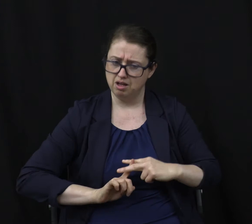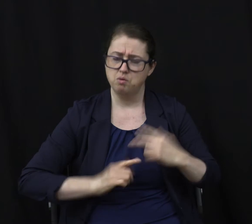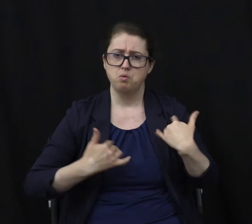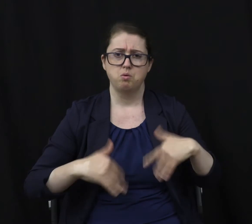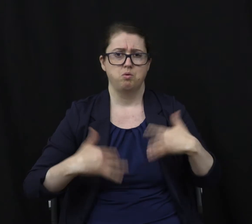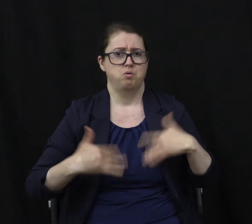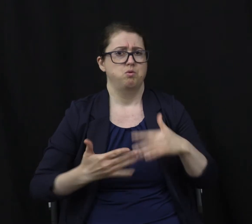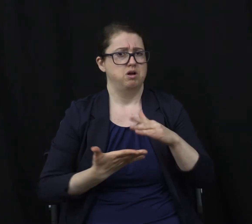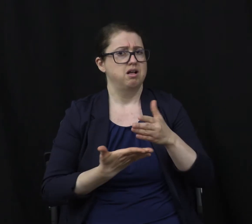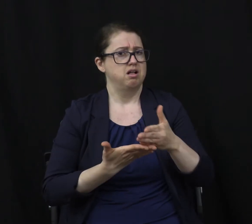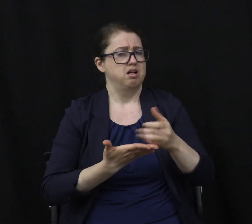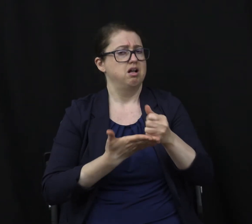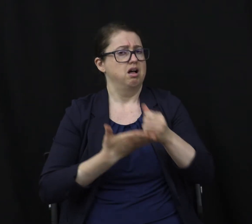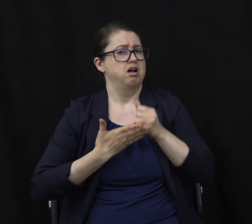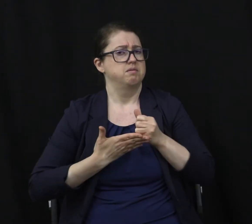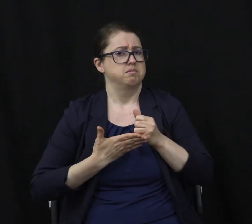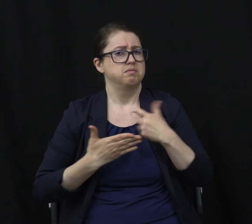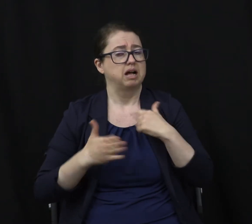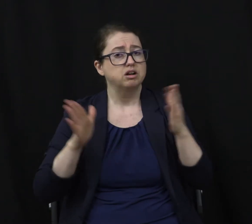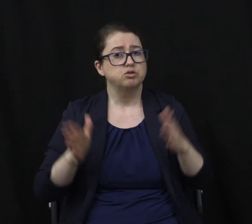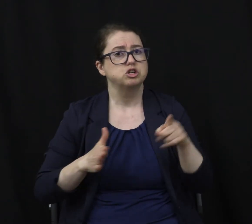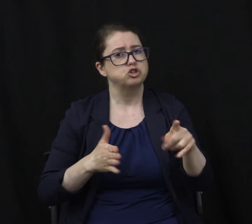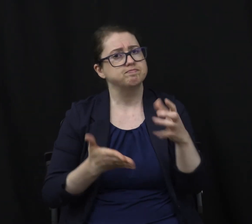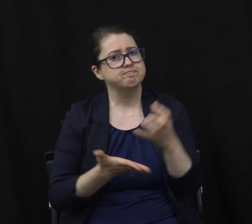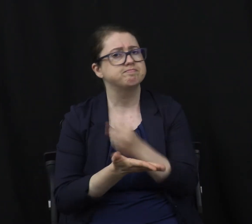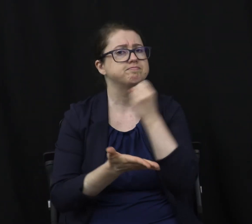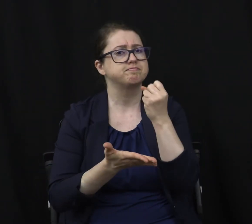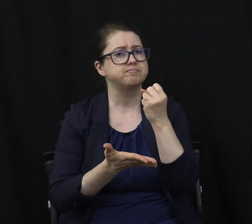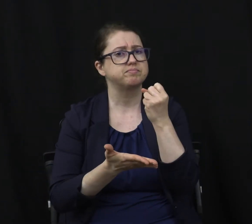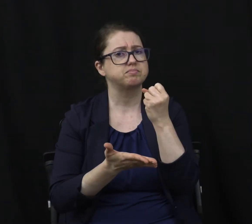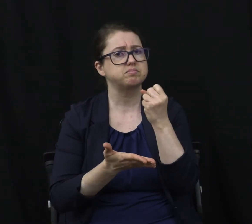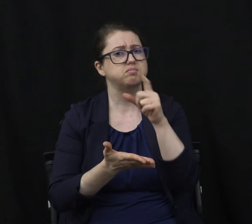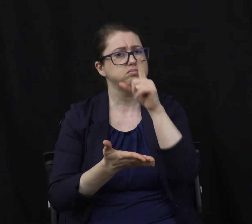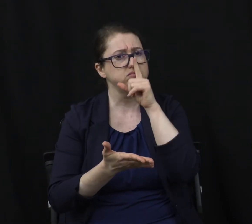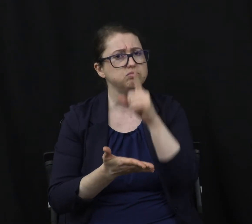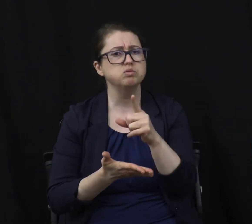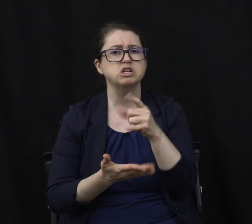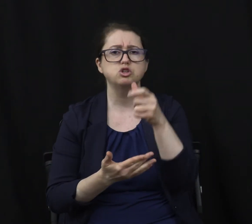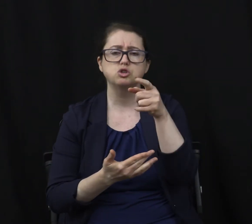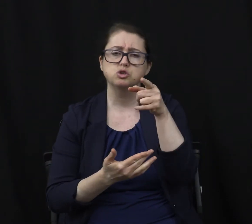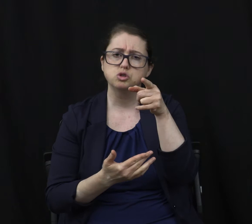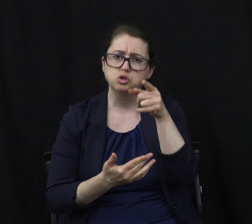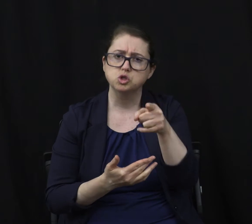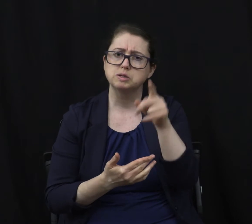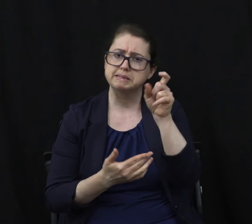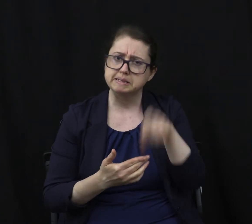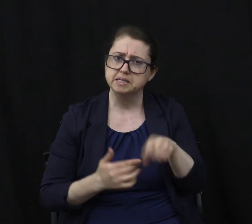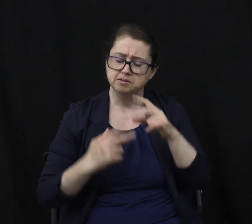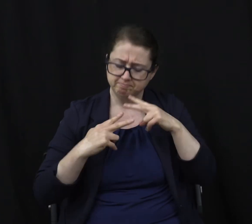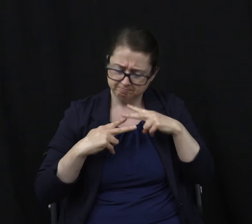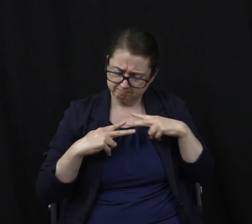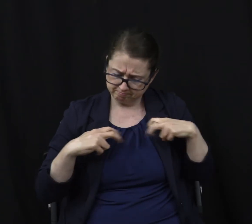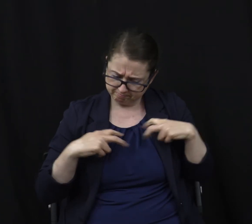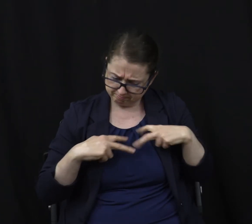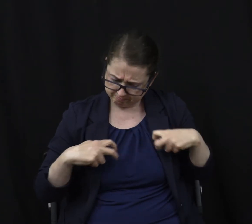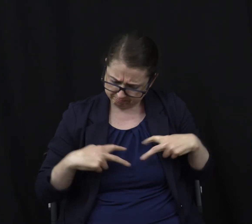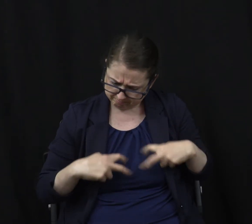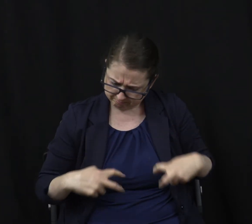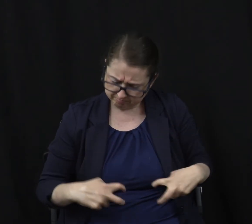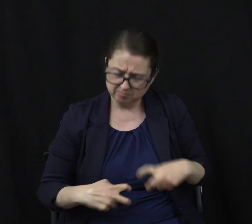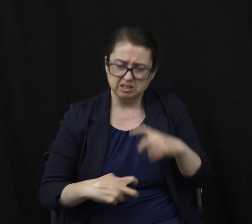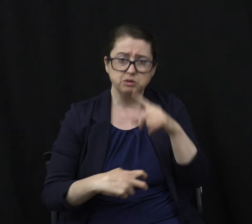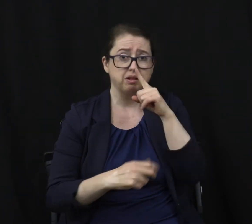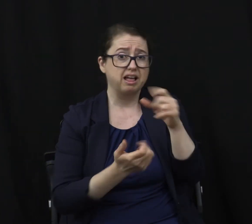your life. Have the hard conversations with yourself and implement the principles that you'll be learning